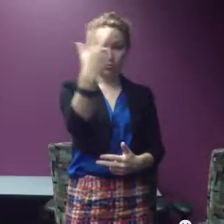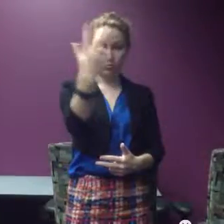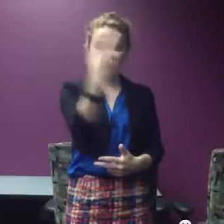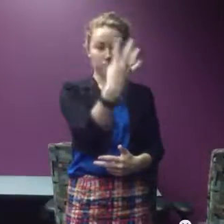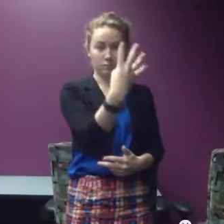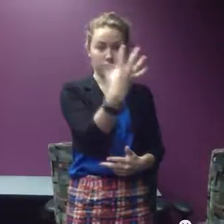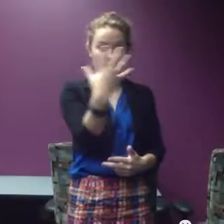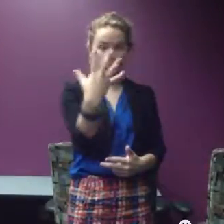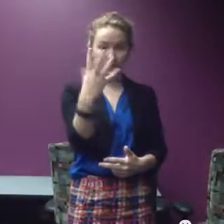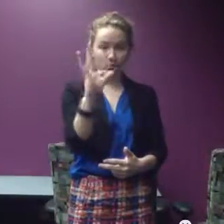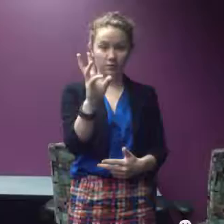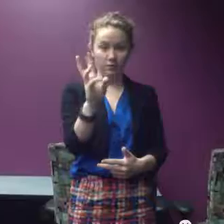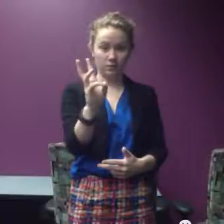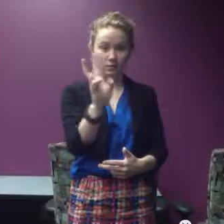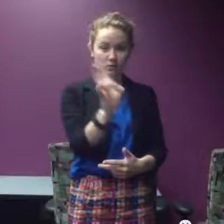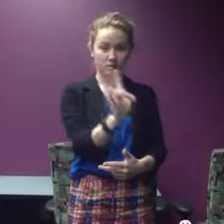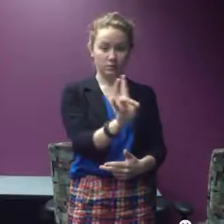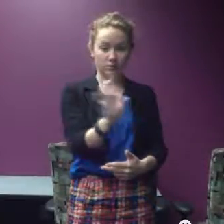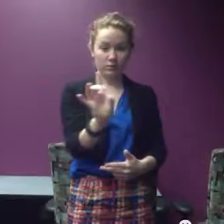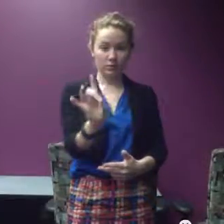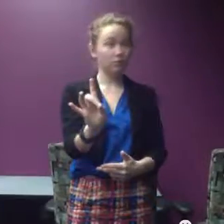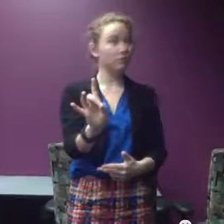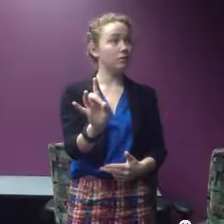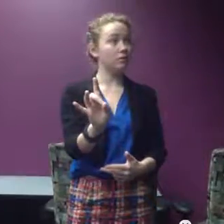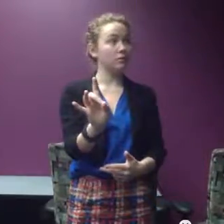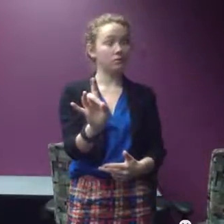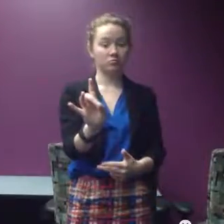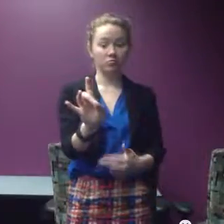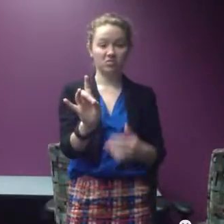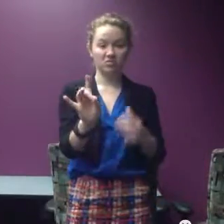So 1, 2, 3, 4, 5, 6, 7, 8.